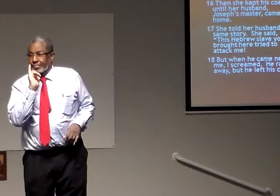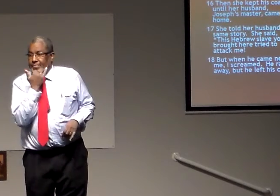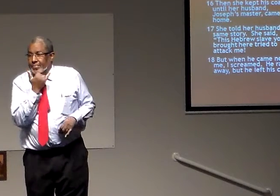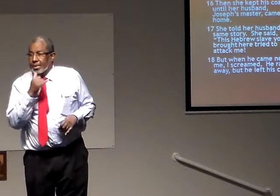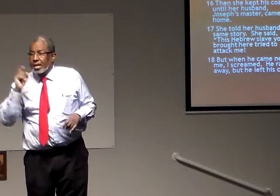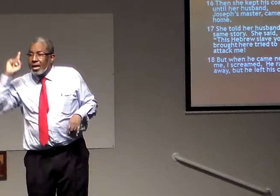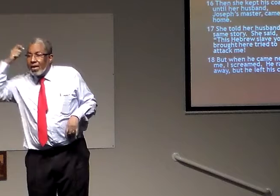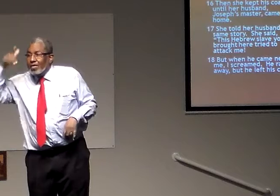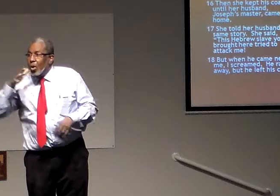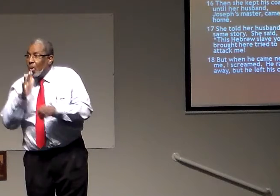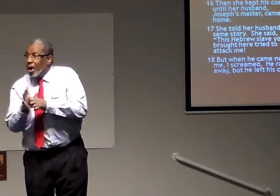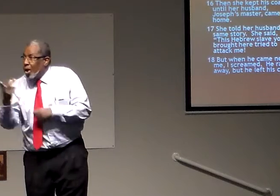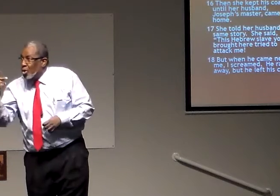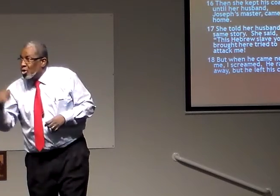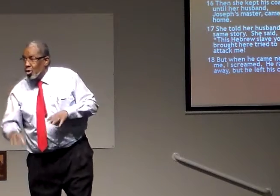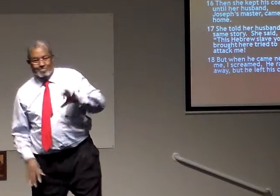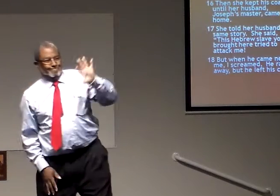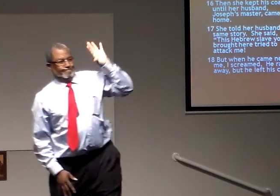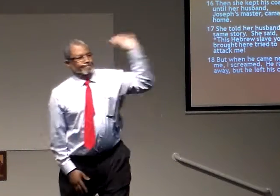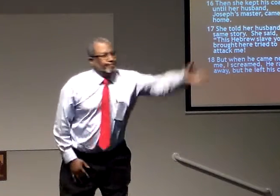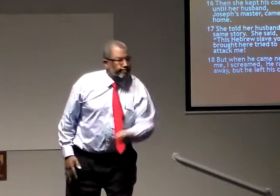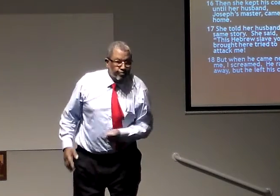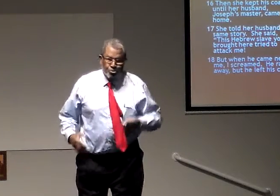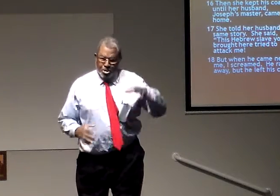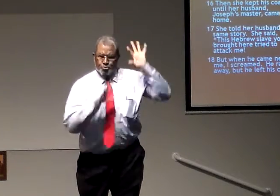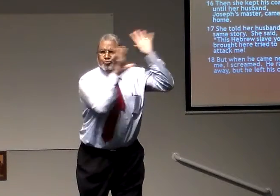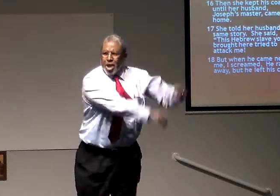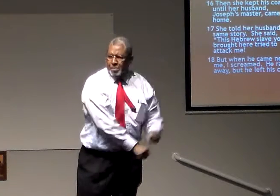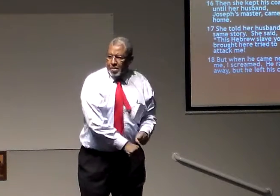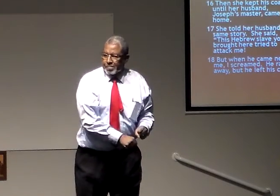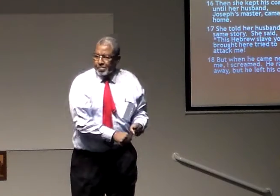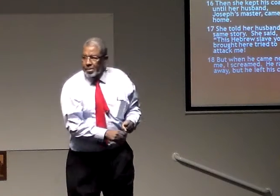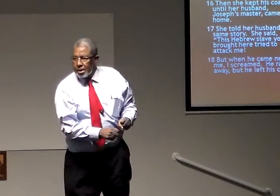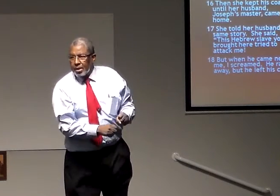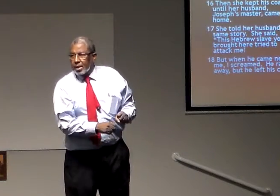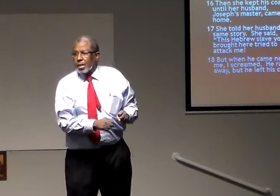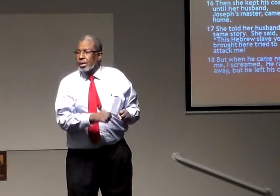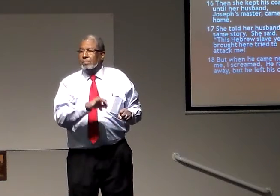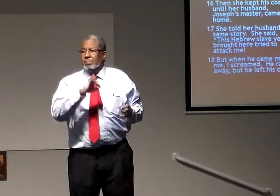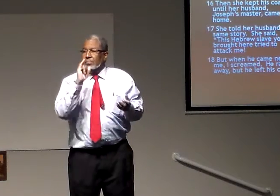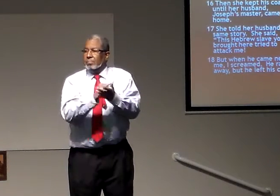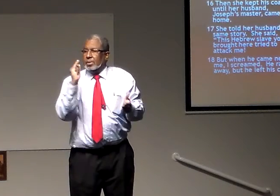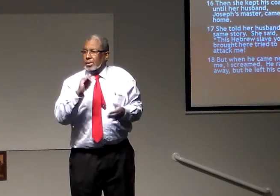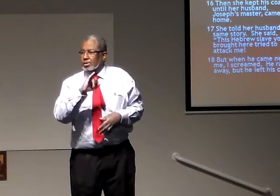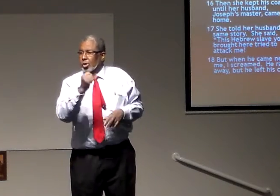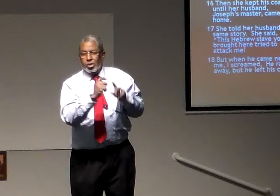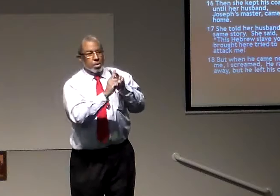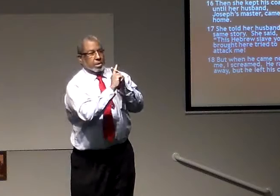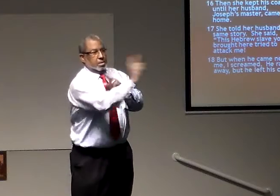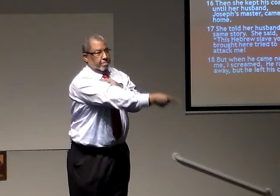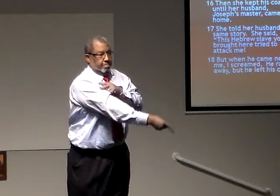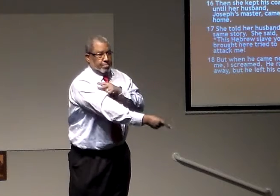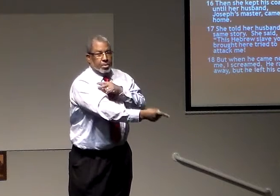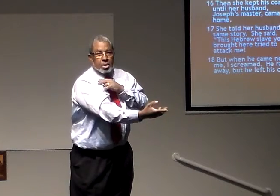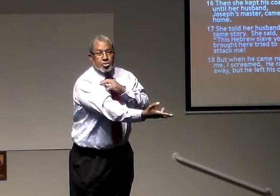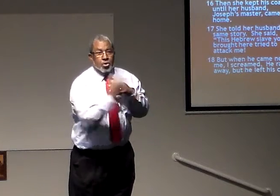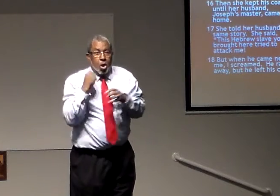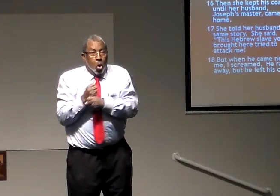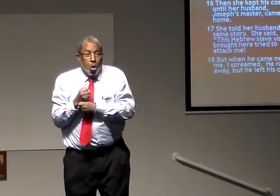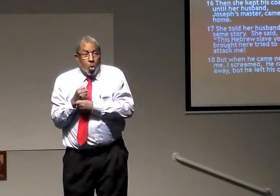escaped. Uh-oh, guess what? She grabbed him, grabbed his coat. But guess what? Joseph escaped from